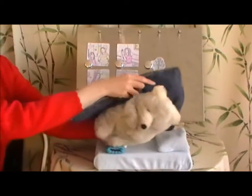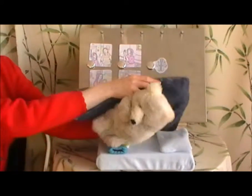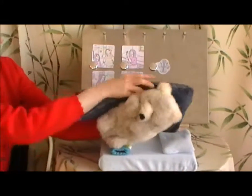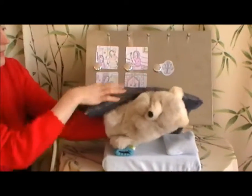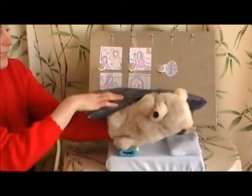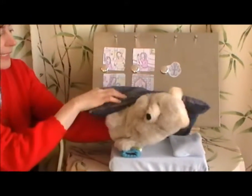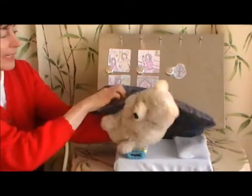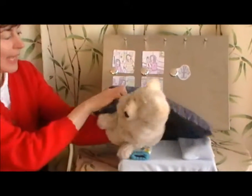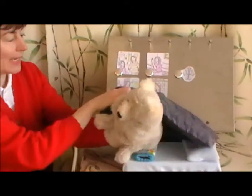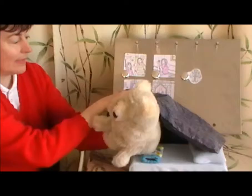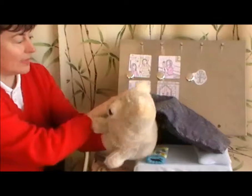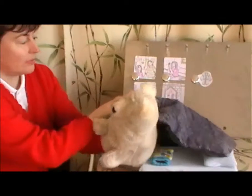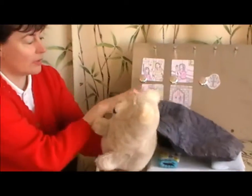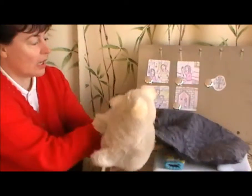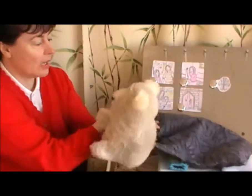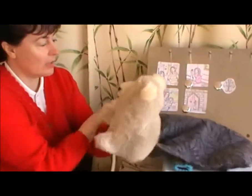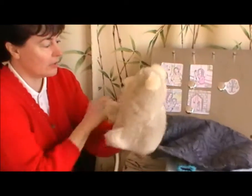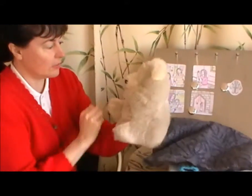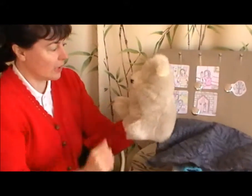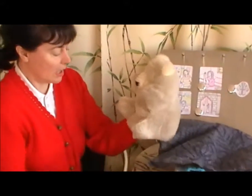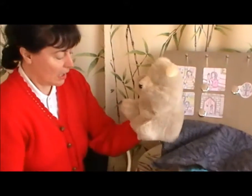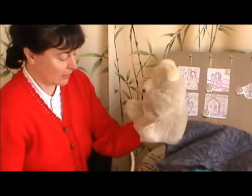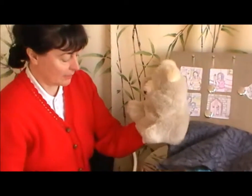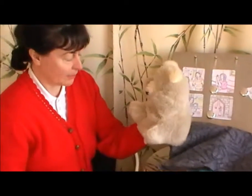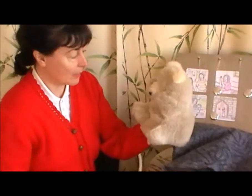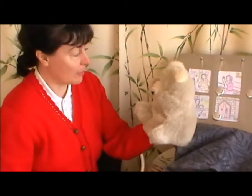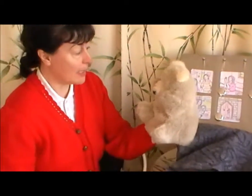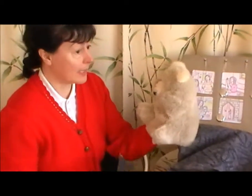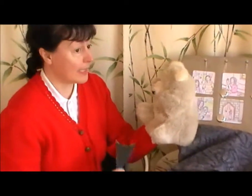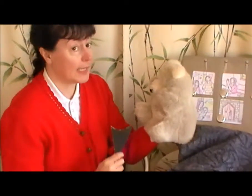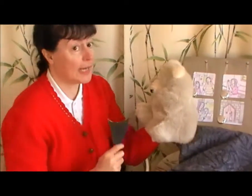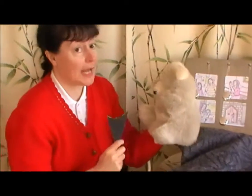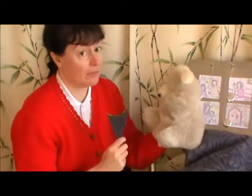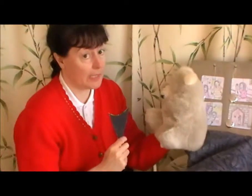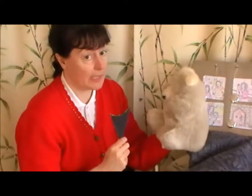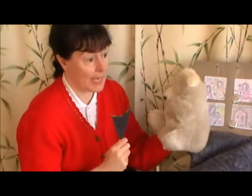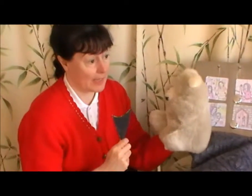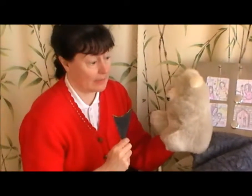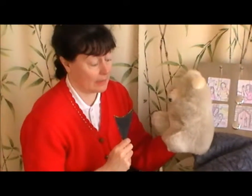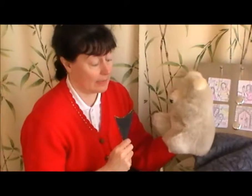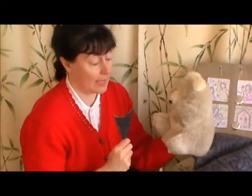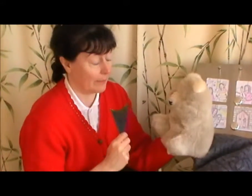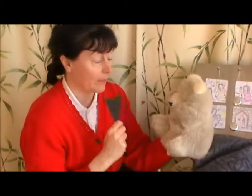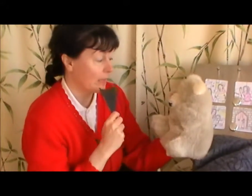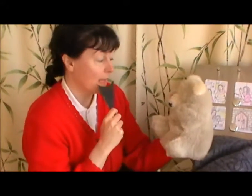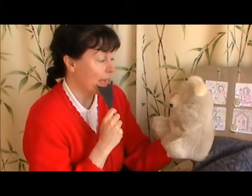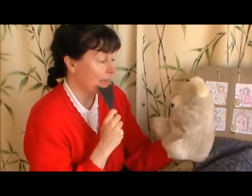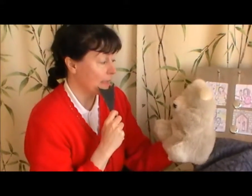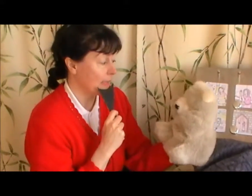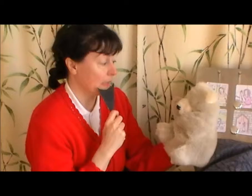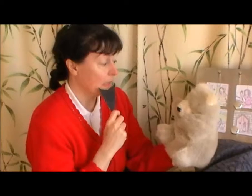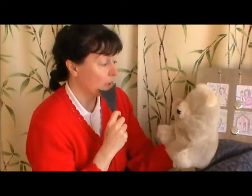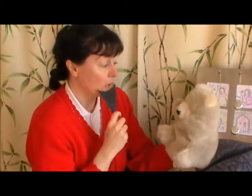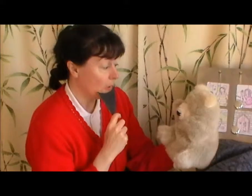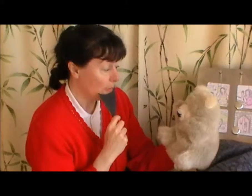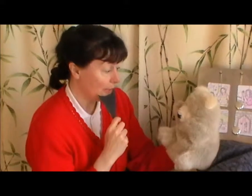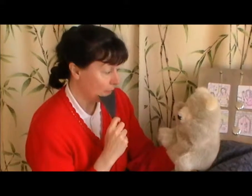he went to Eli and said, you called. But Eli realised this time and he said, go back to